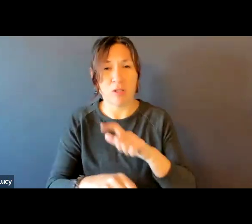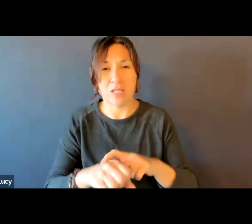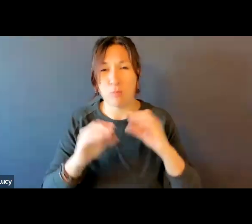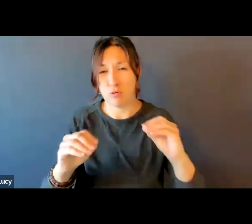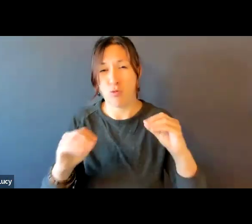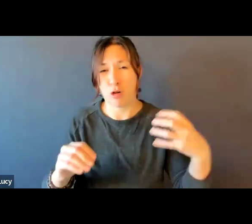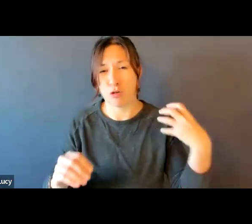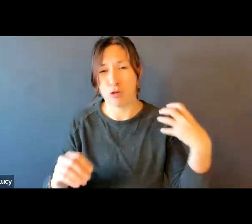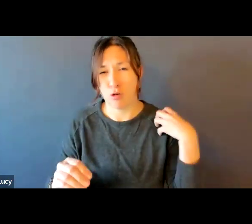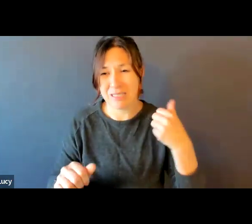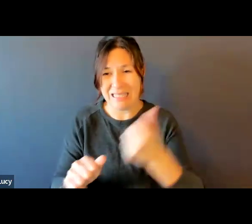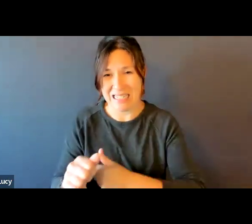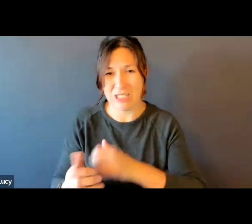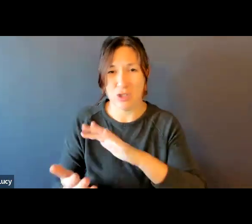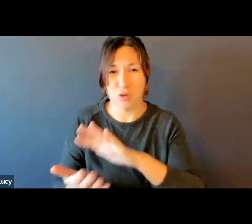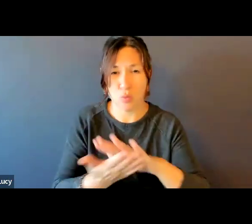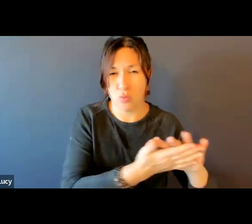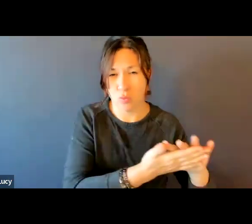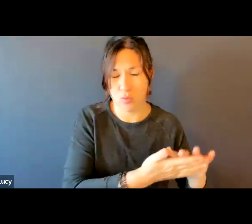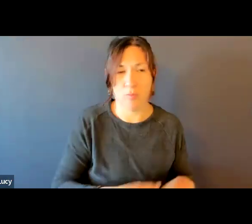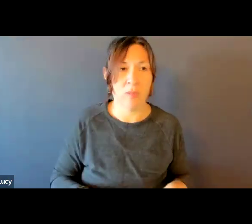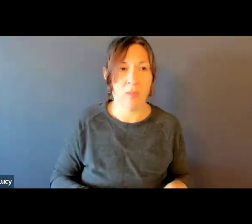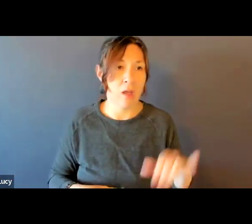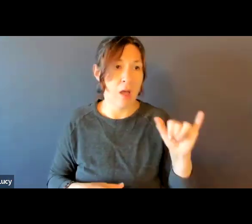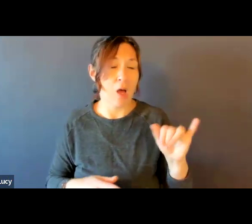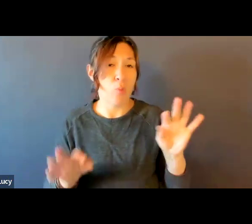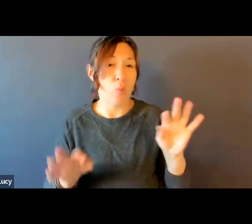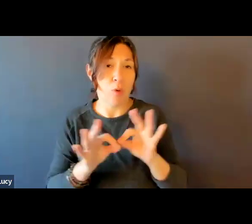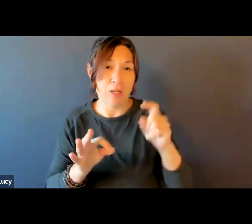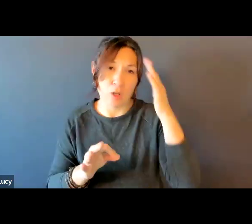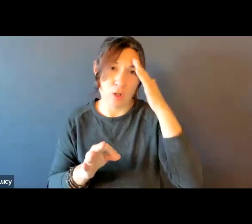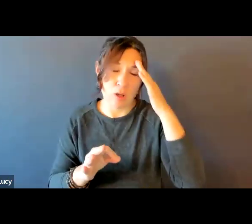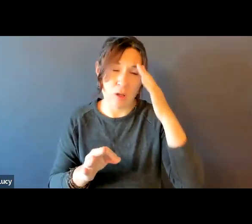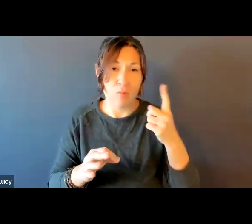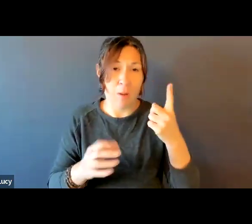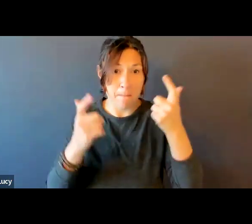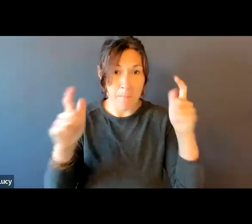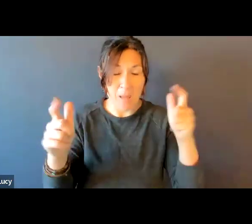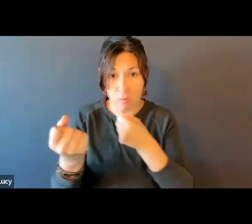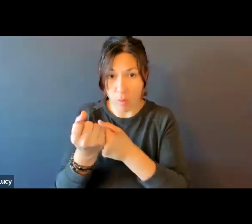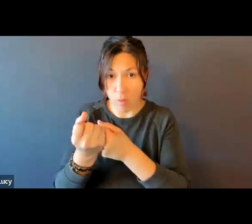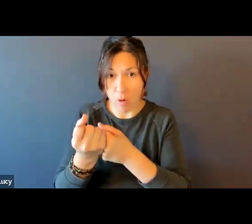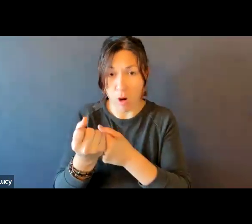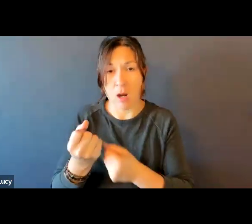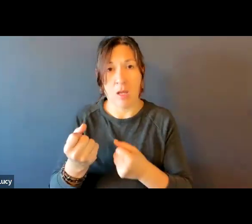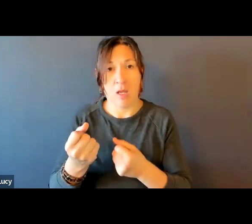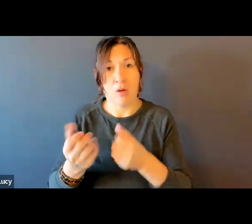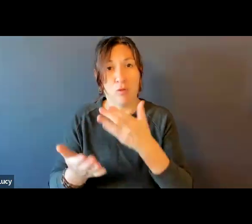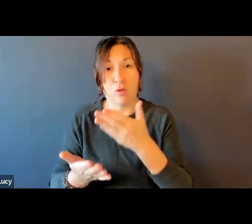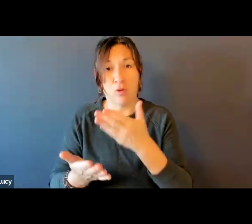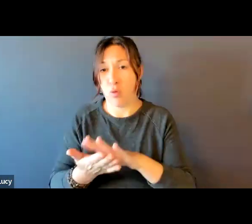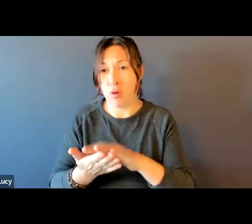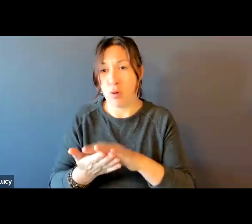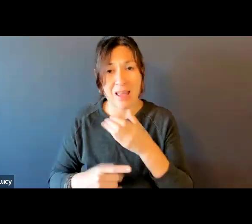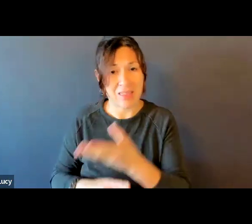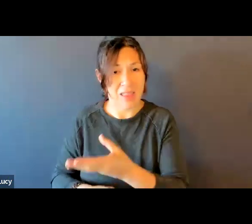school. It is also important to note that one large support for these schools is not represented on this slide, which